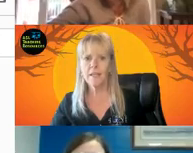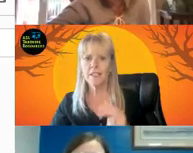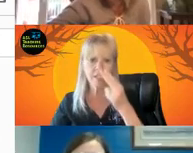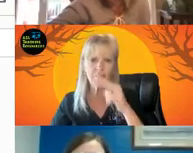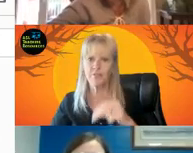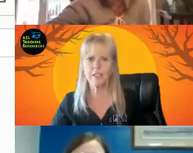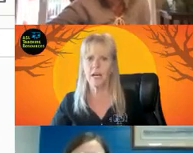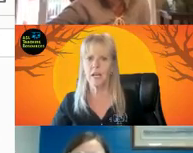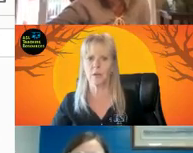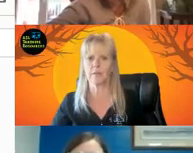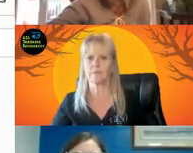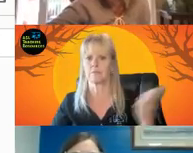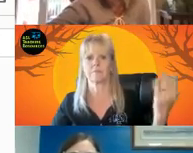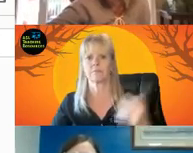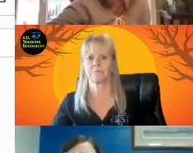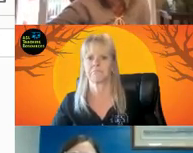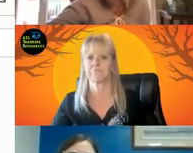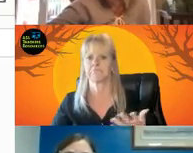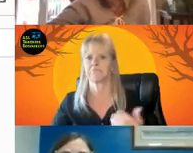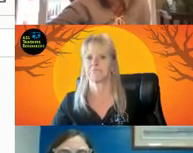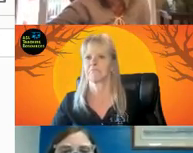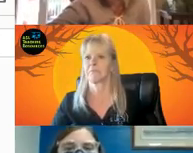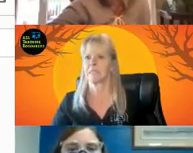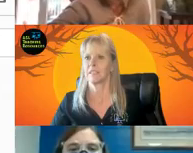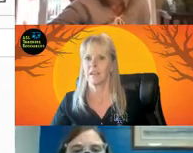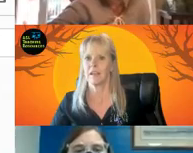and then they just have fun coloring.